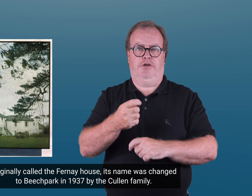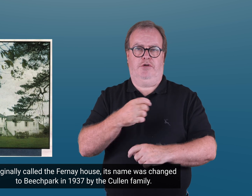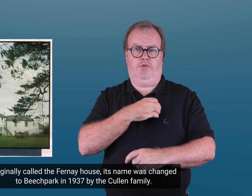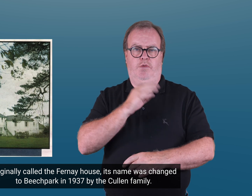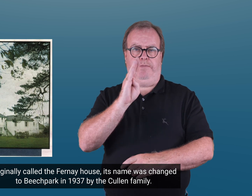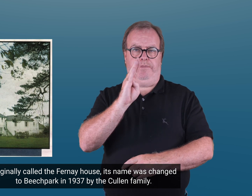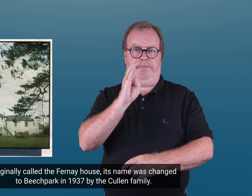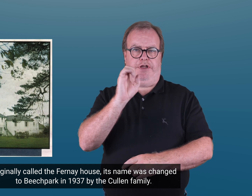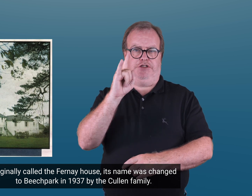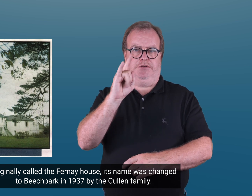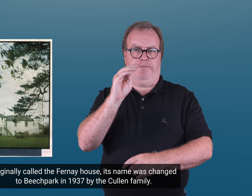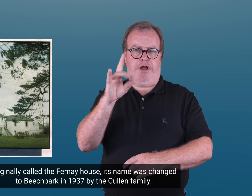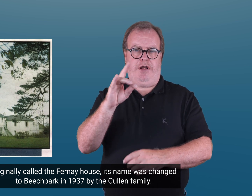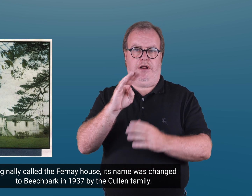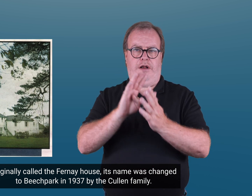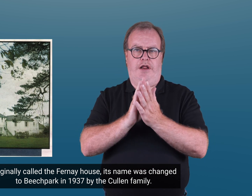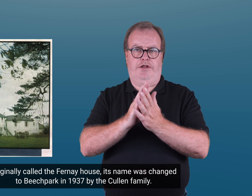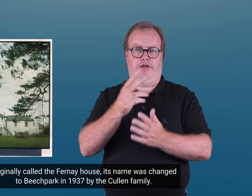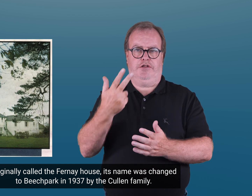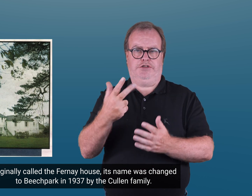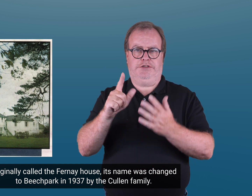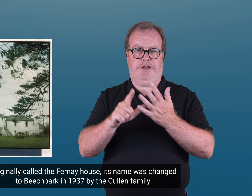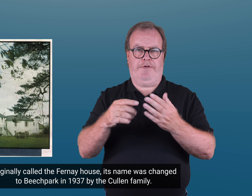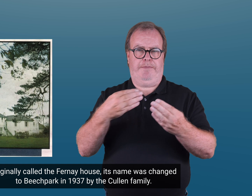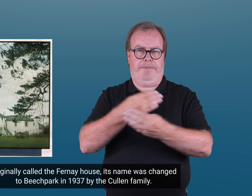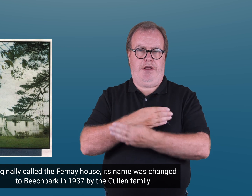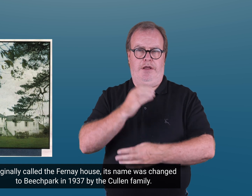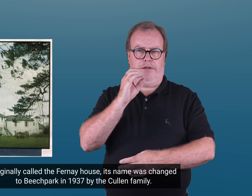Beechpark in 1937 by the Cullen family.